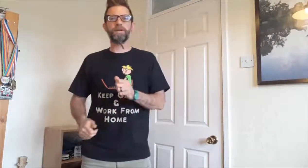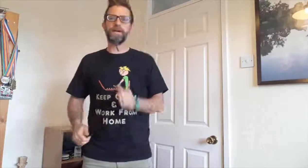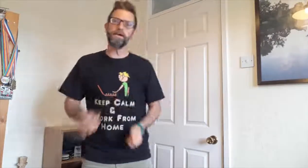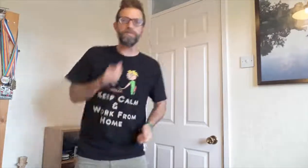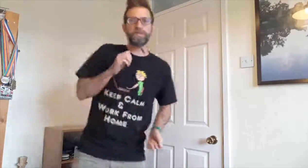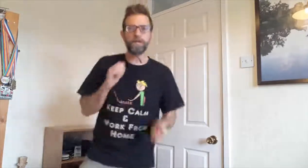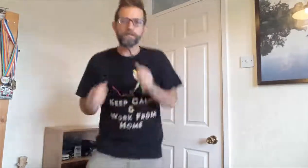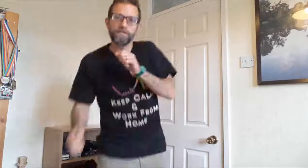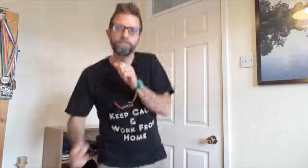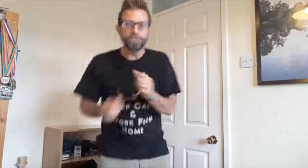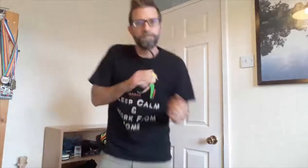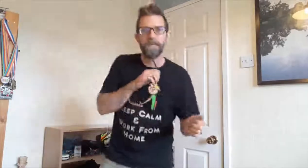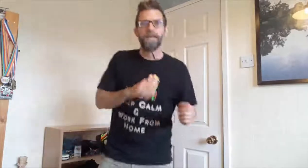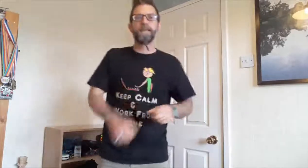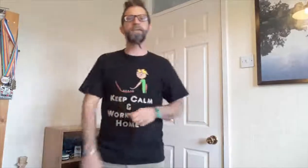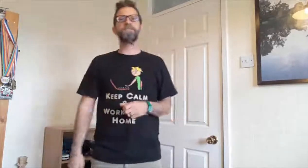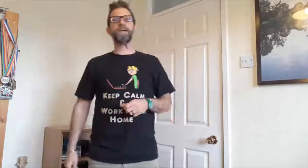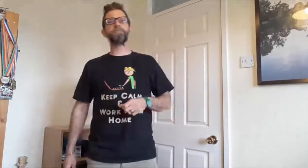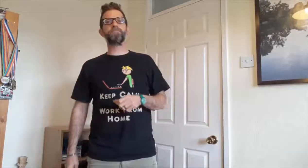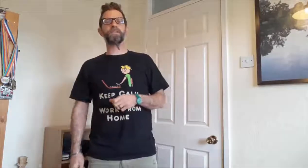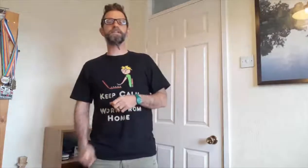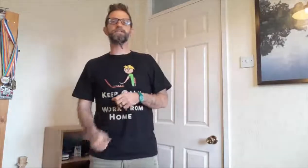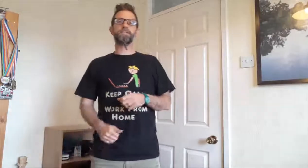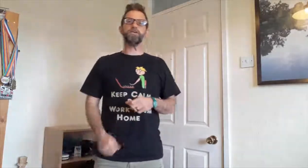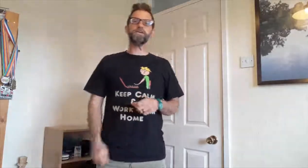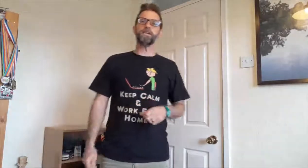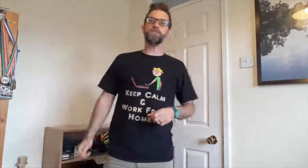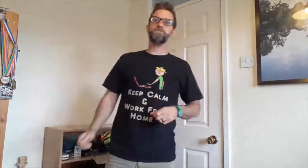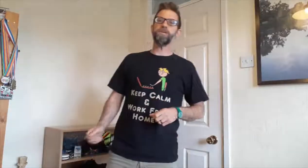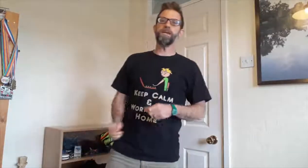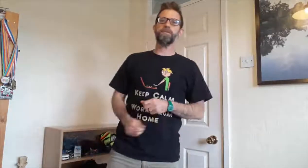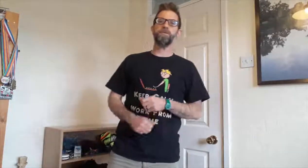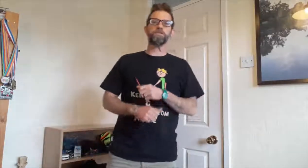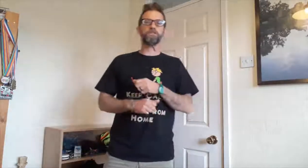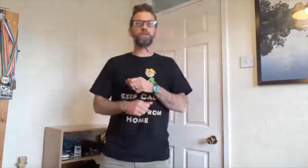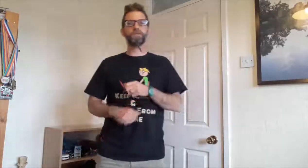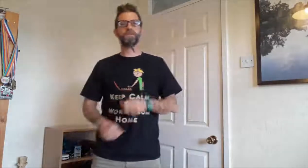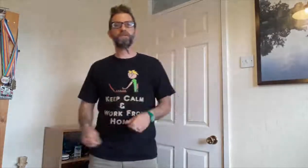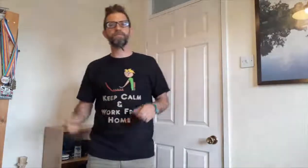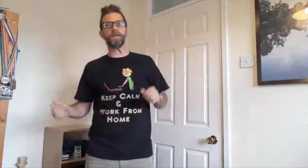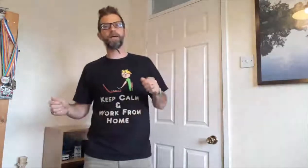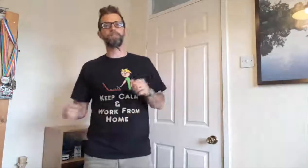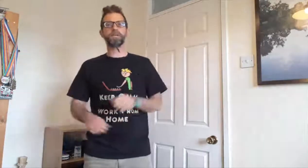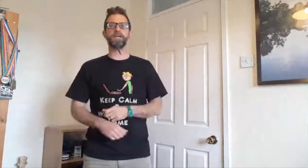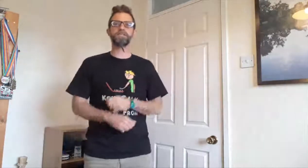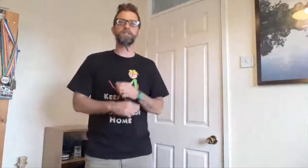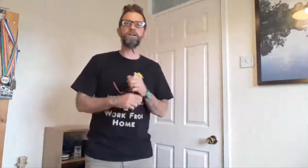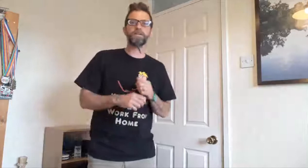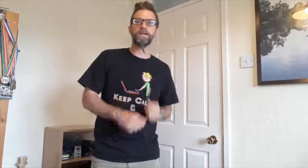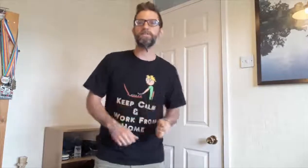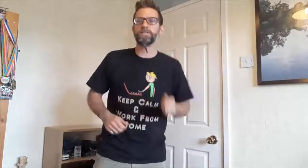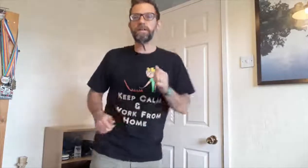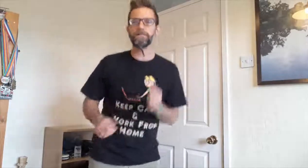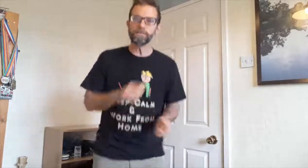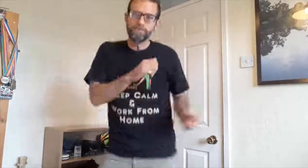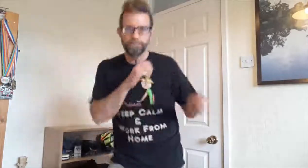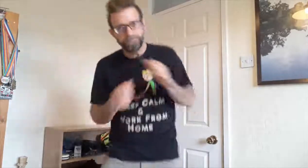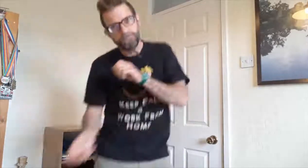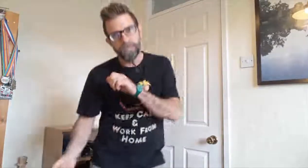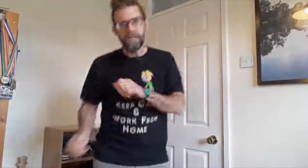have a dance. If you're happy and you know it and you really want to show it. If you're happy and you know it, have a dance. If